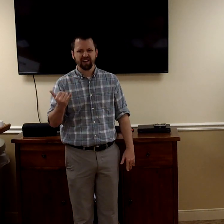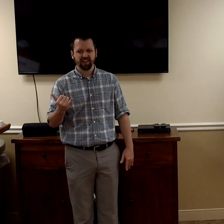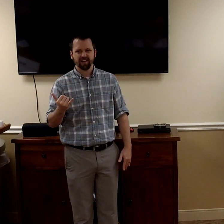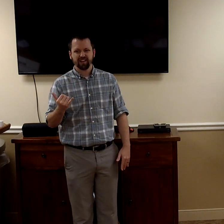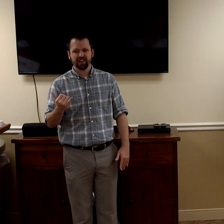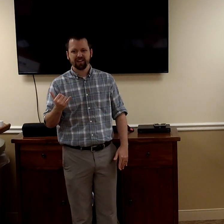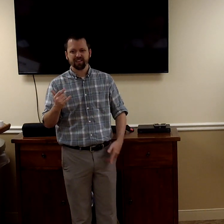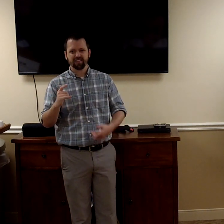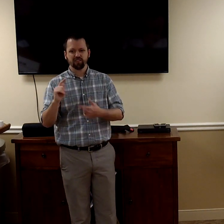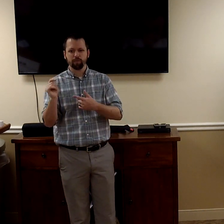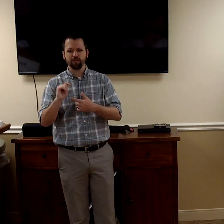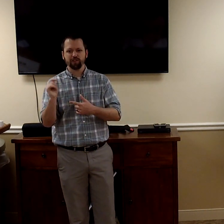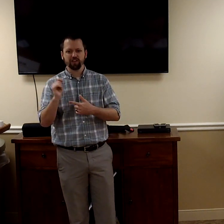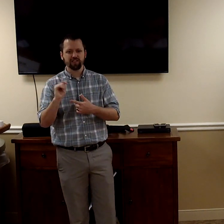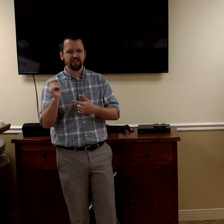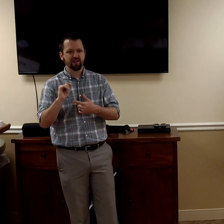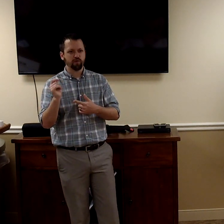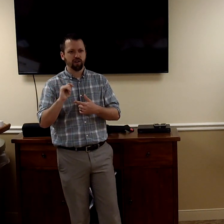why. Because there's a perfectly good sign for it.